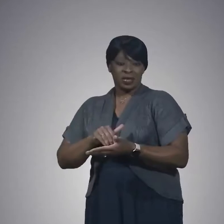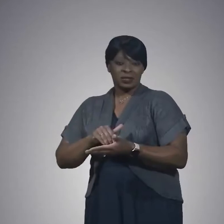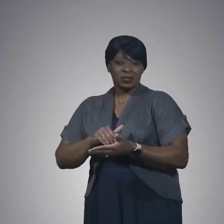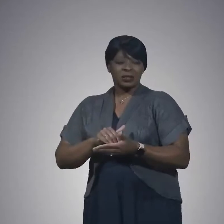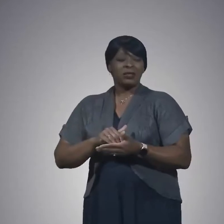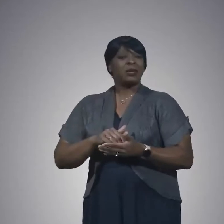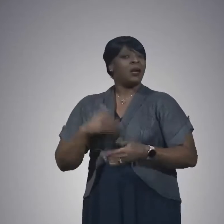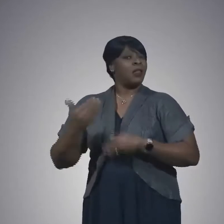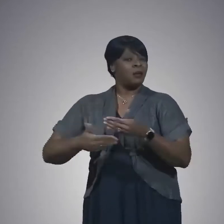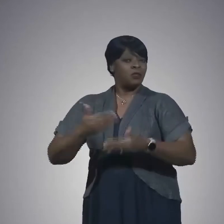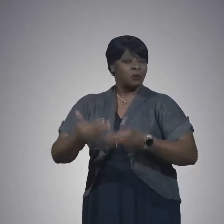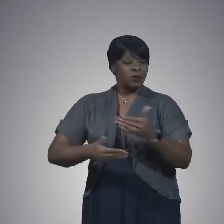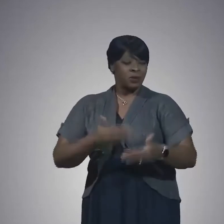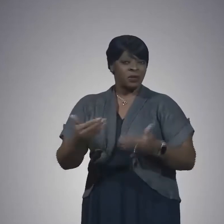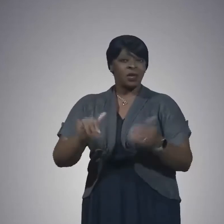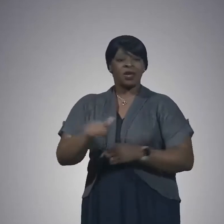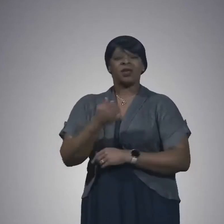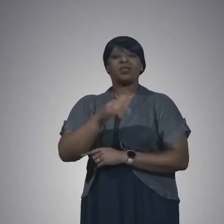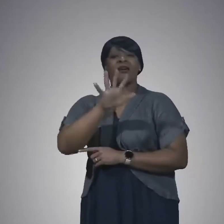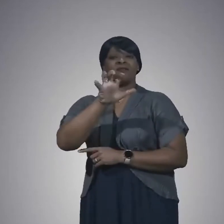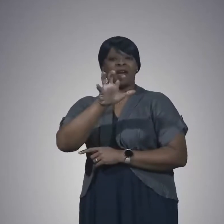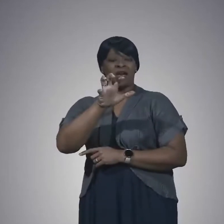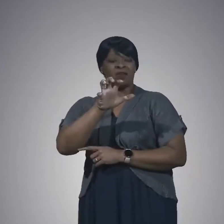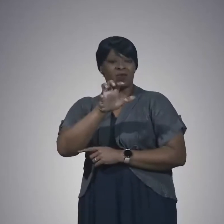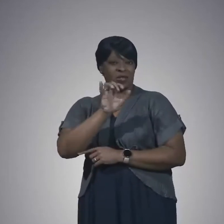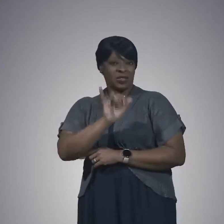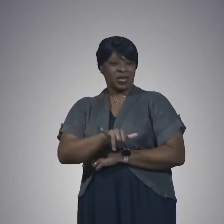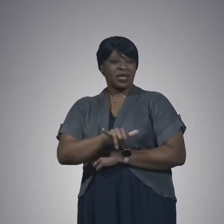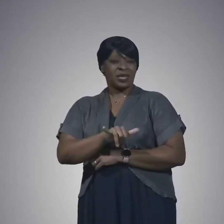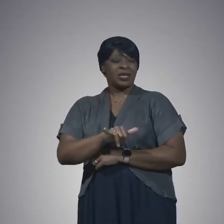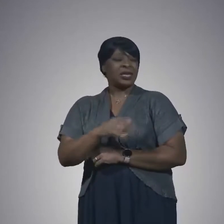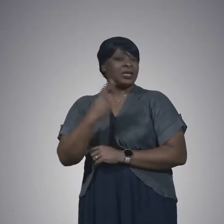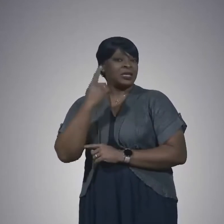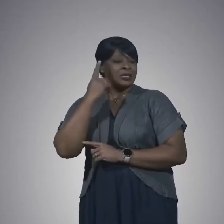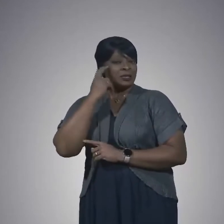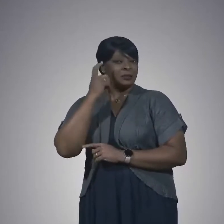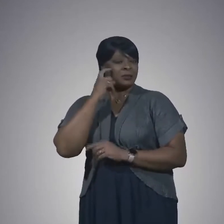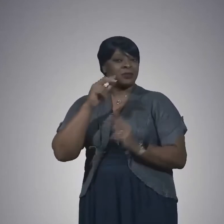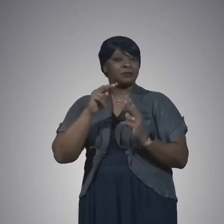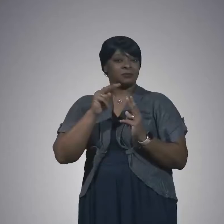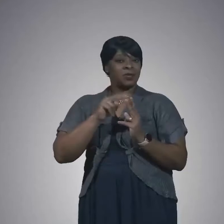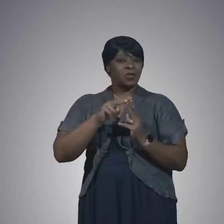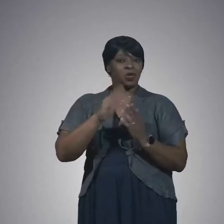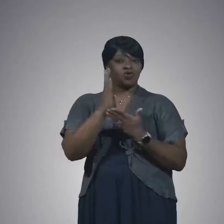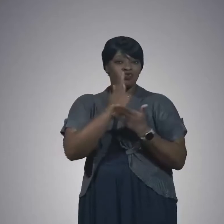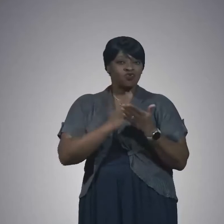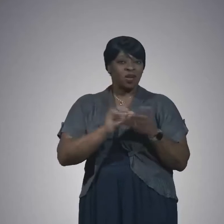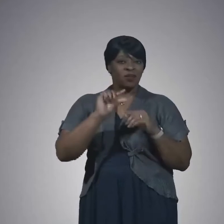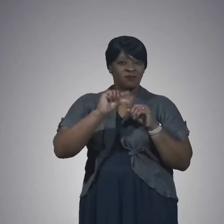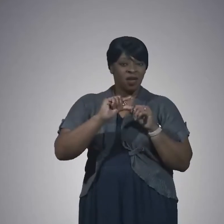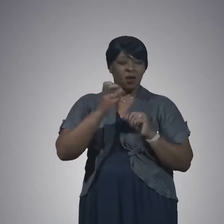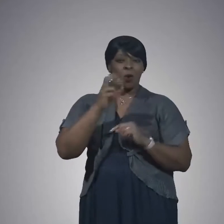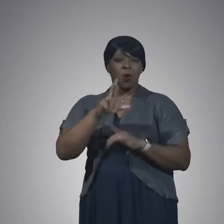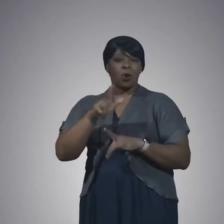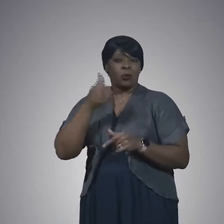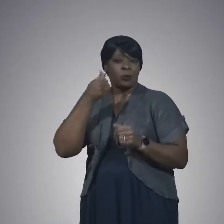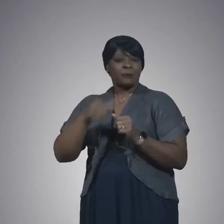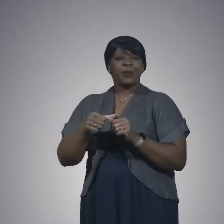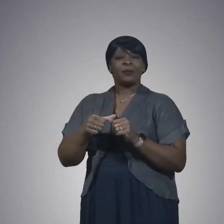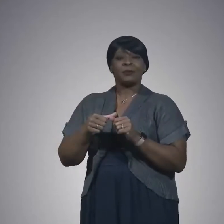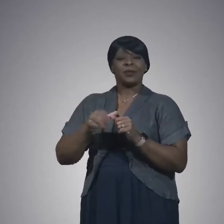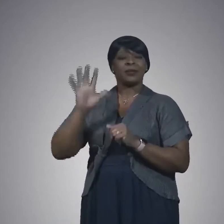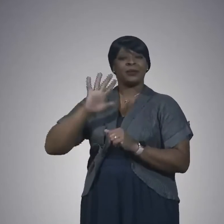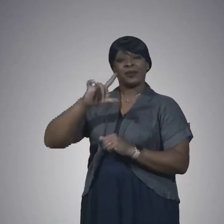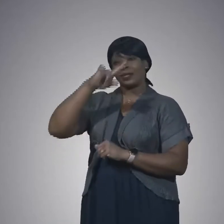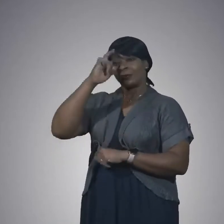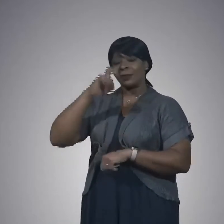along the way, there are another 500 that were suspect due to either a cracked vial, or you'll recall back in the